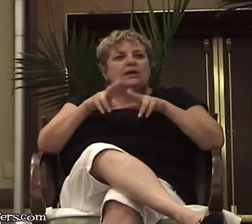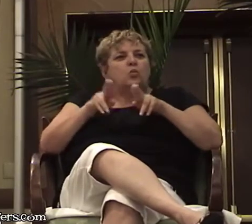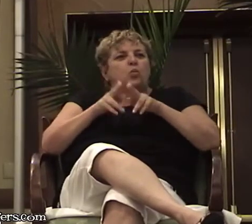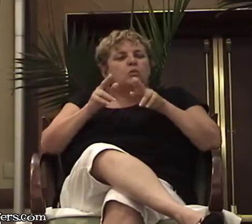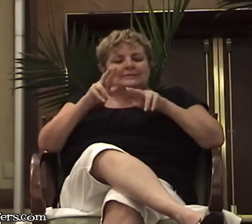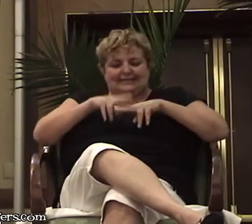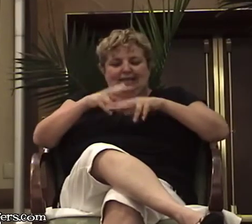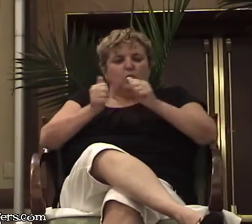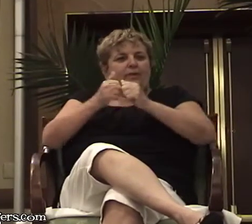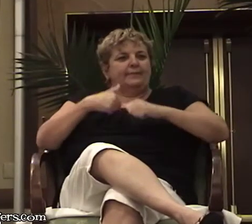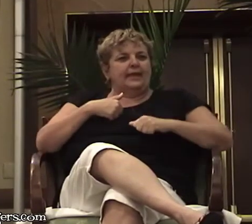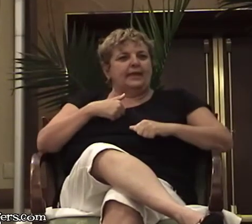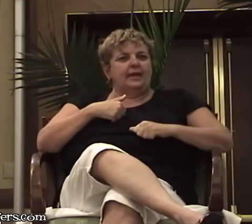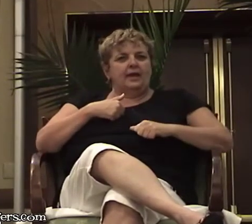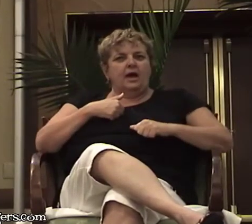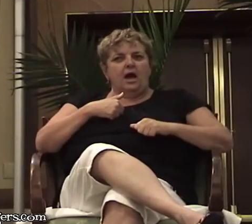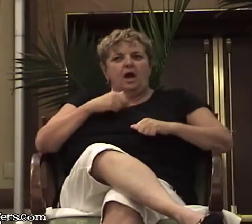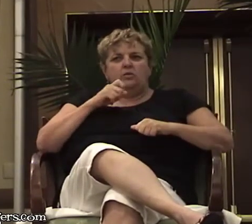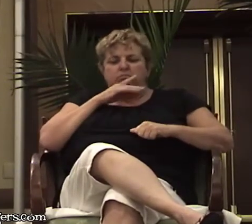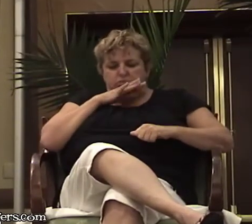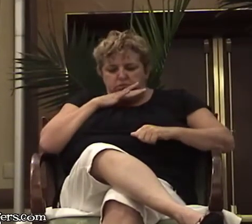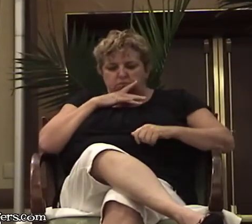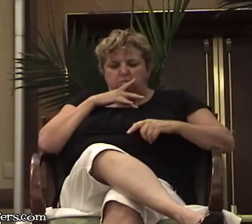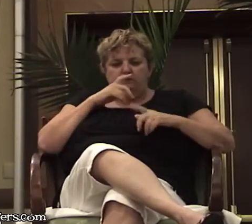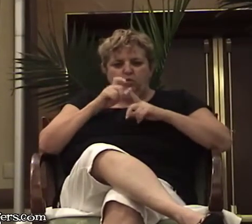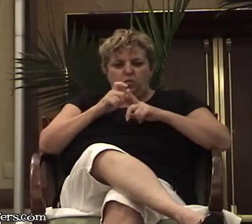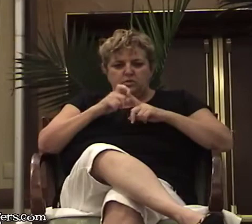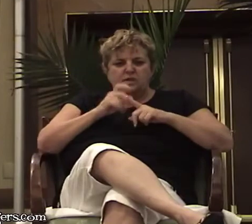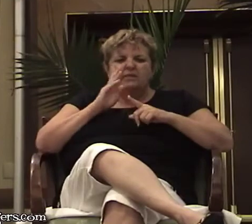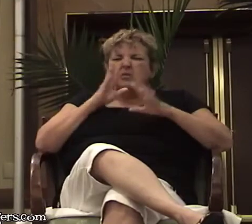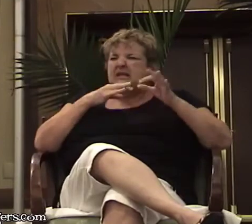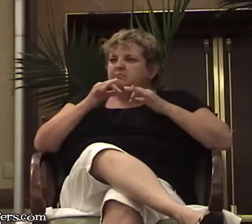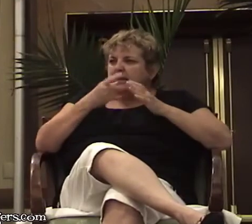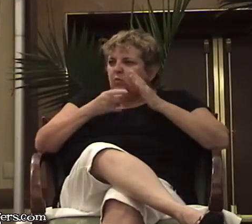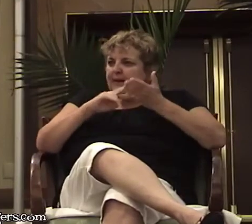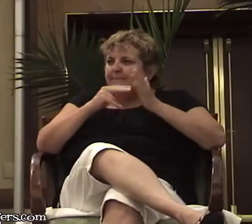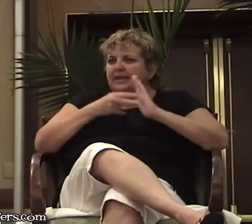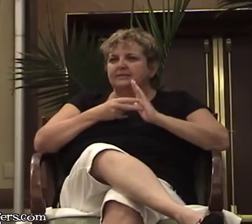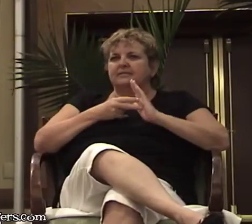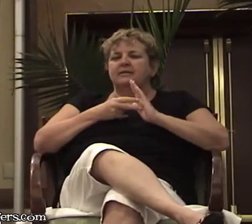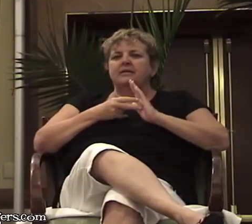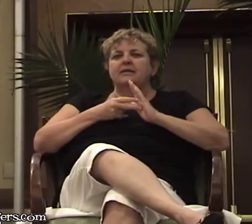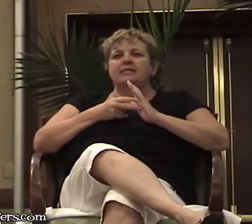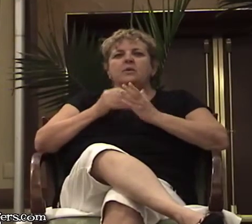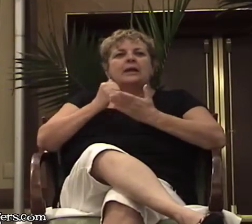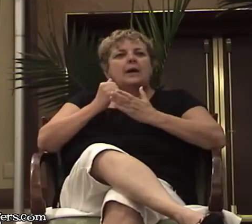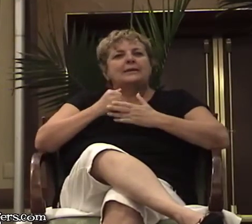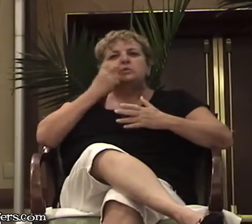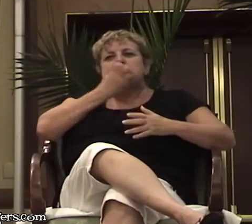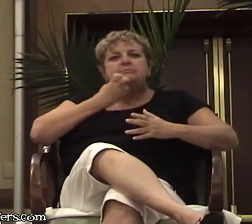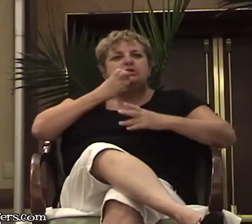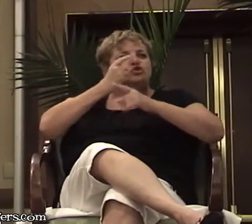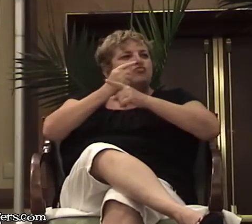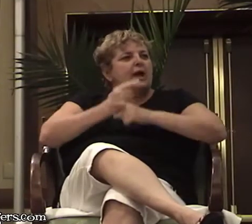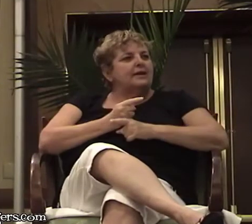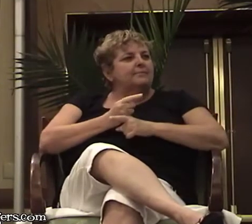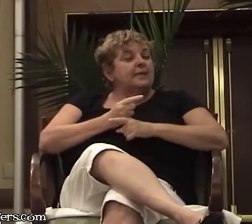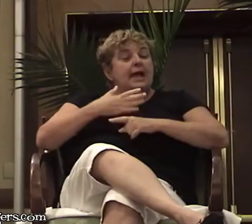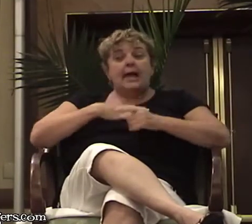over words, they would tell me what they meant. They would tell me how to pronounce it. My sponsor told me to stay at